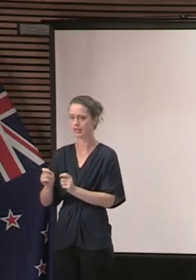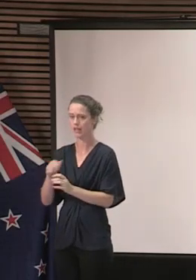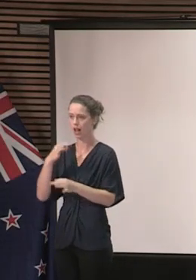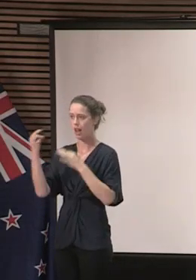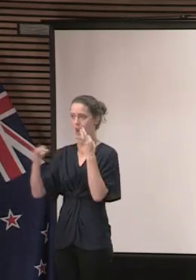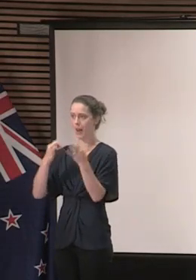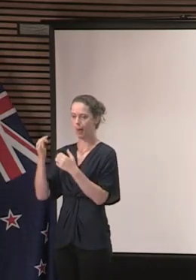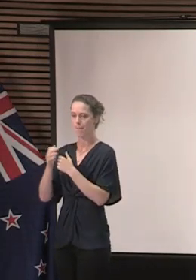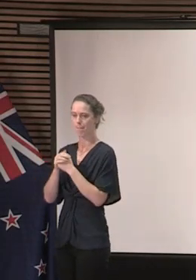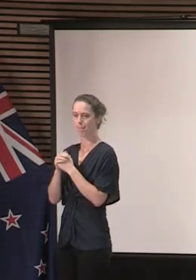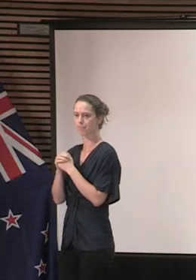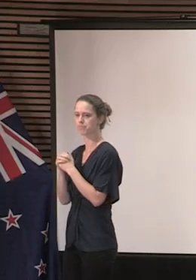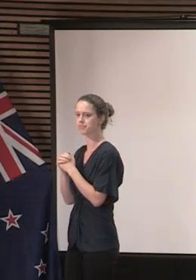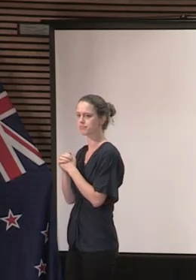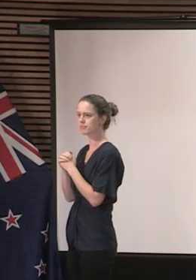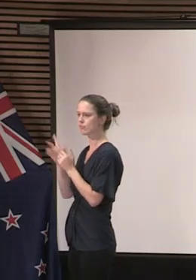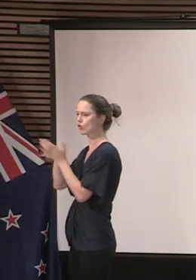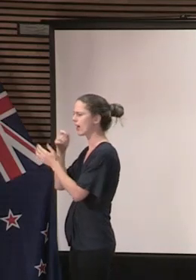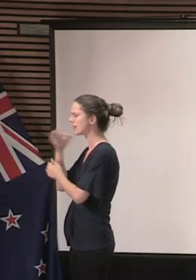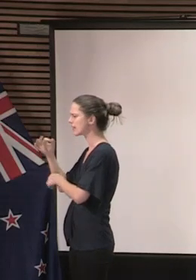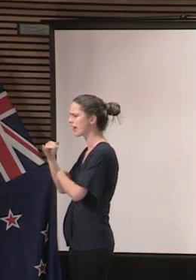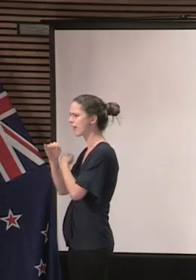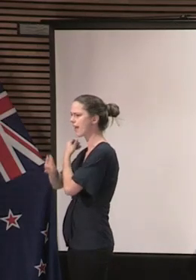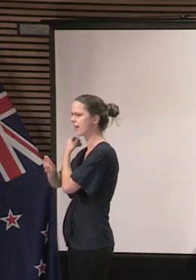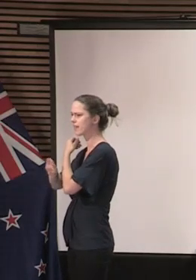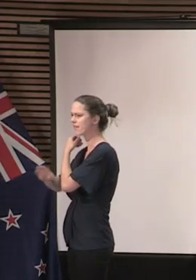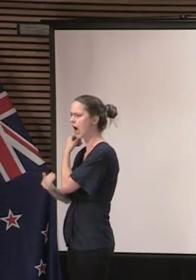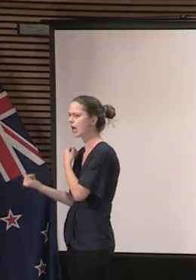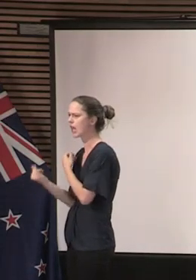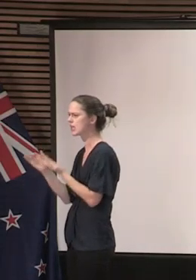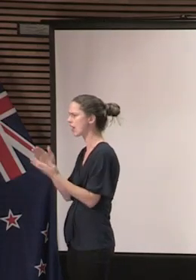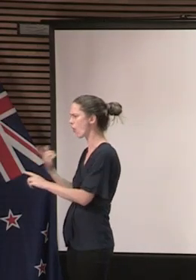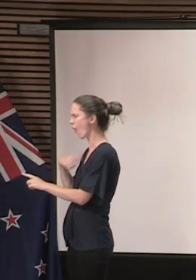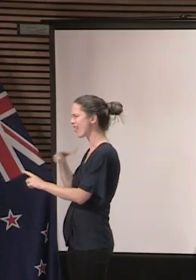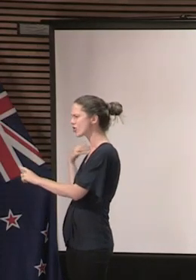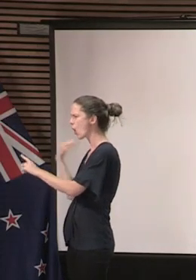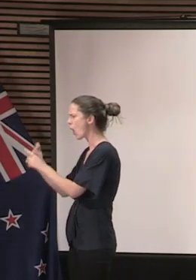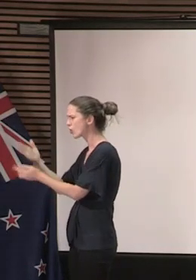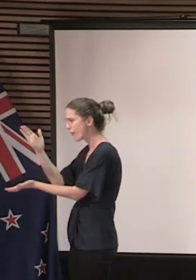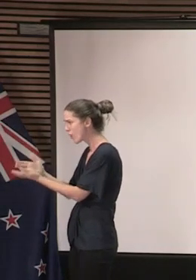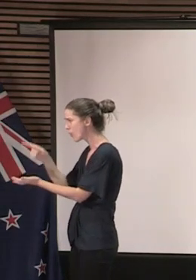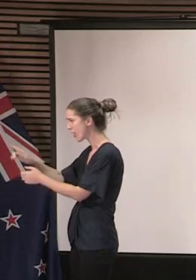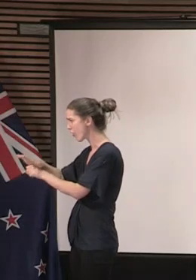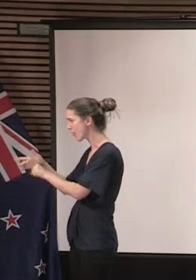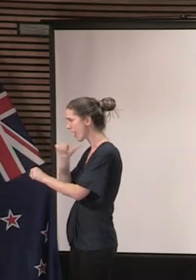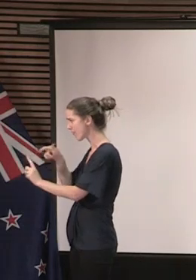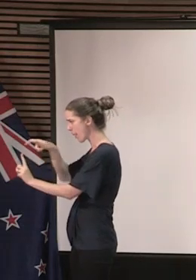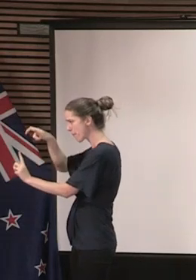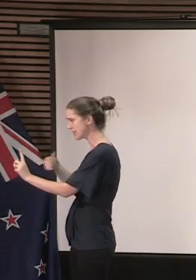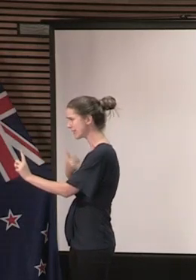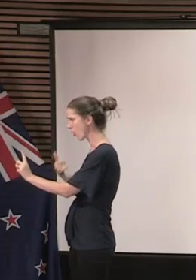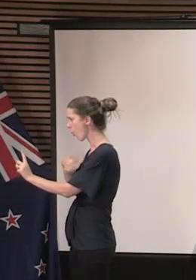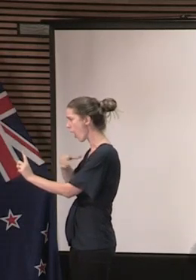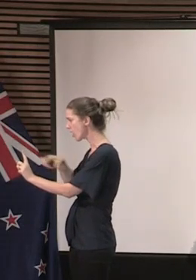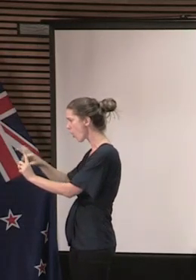death, Yeah. on that Invercargill death, why has it taken so long to confirm it was COVID-19? And if this person was so ill, why weren't they in